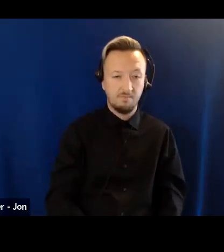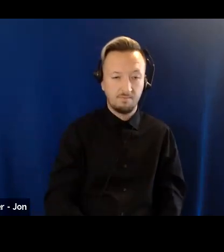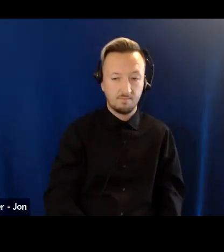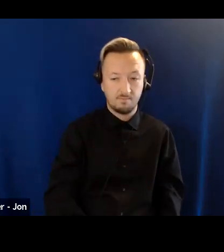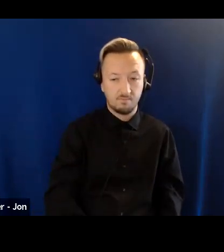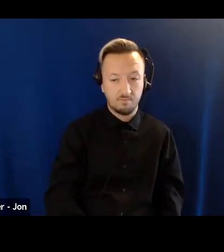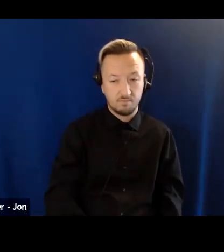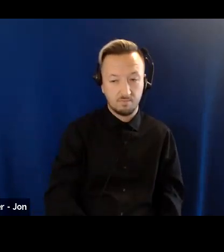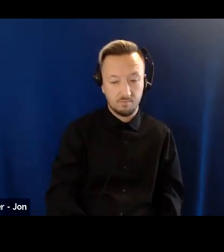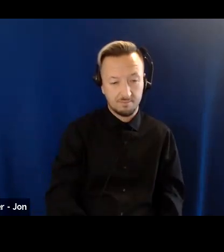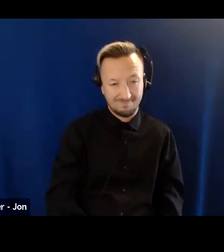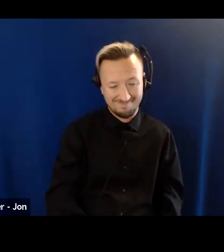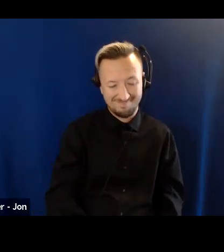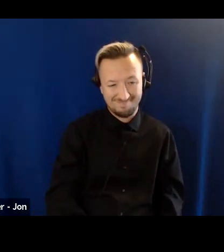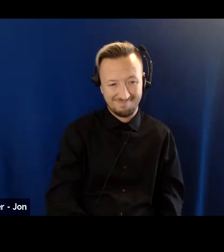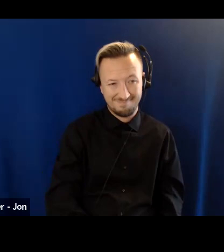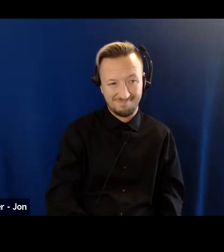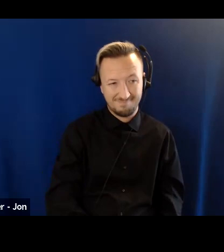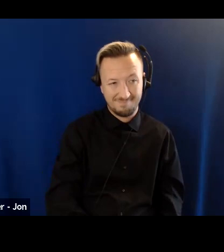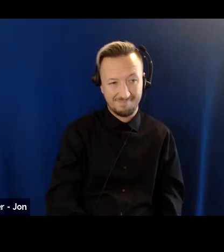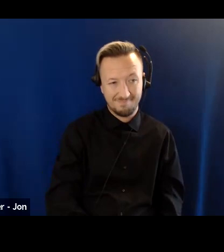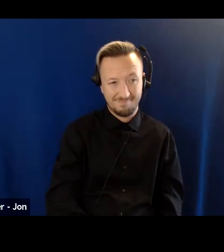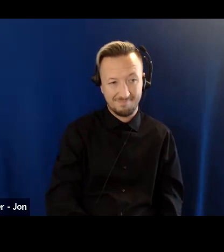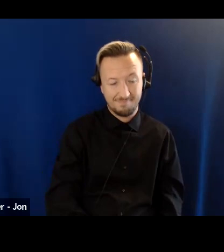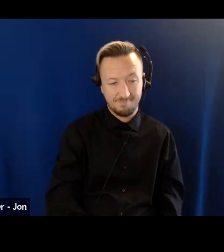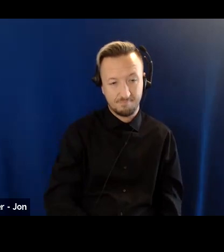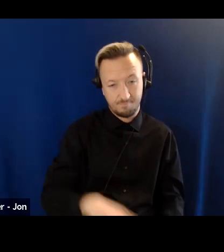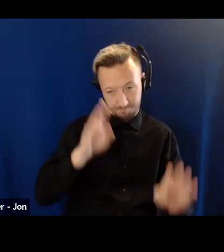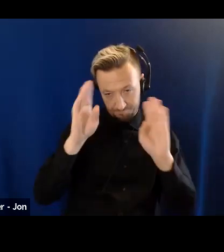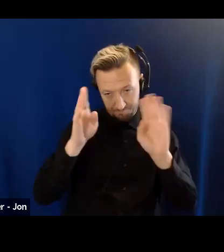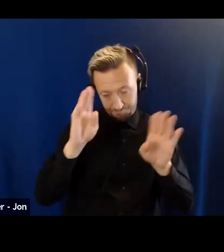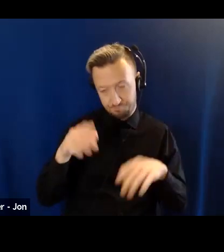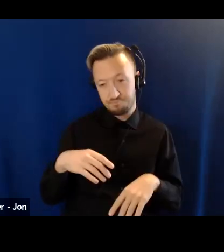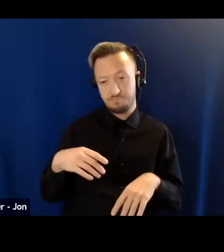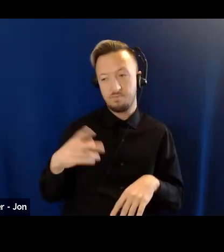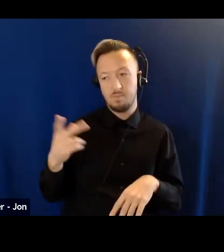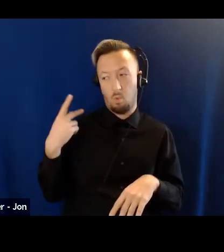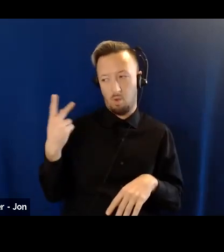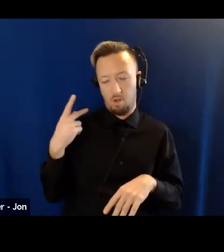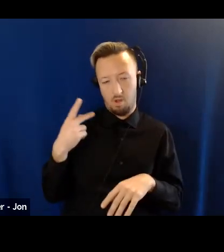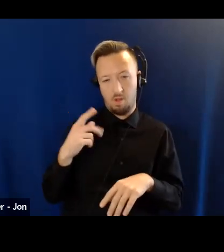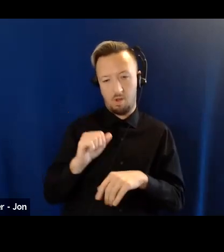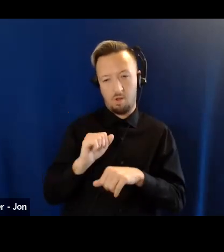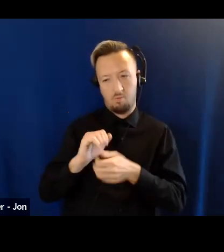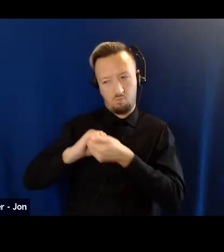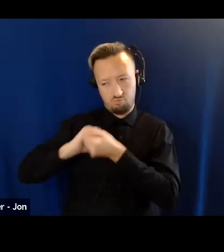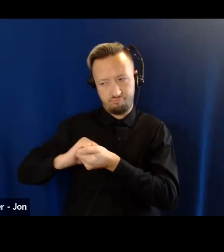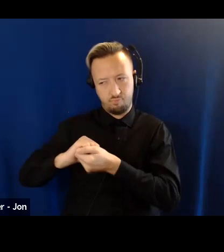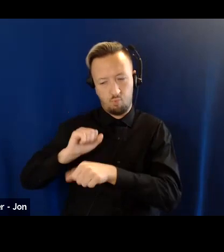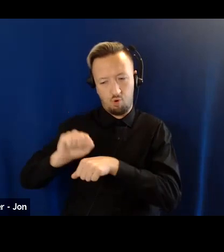counties. Hi, everyone. So Misty and I have been working in collaboration for months on our relocation